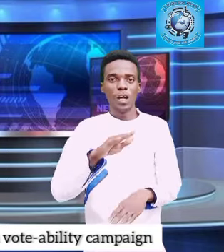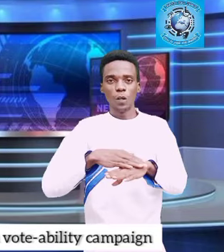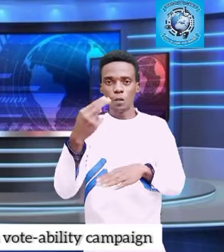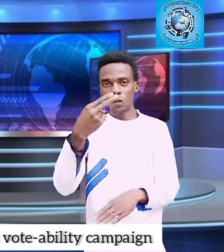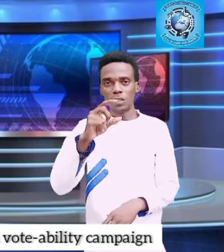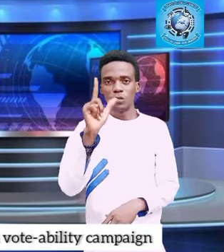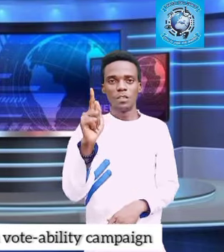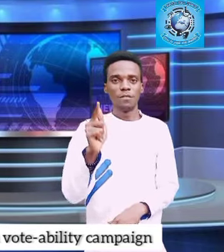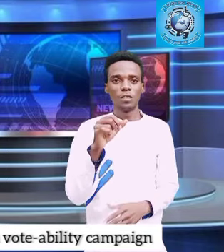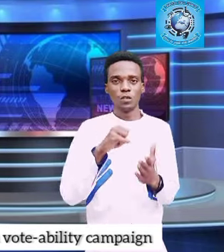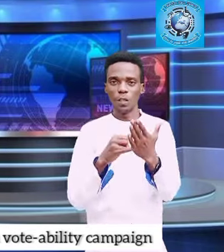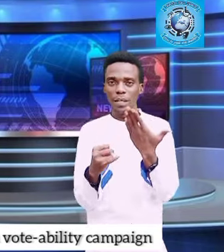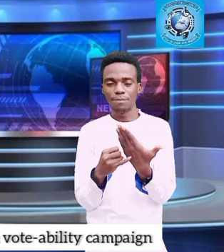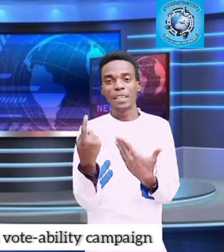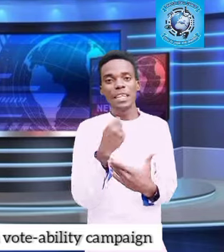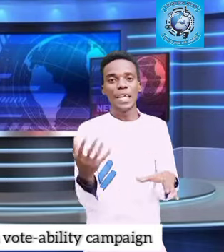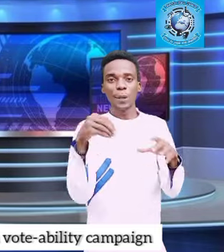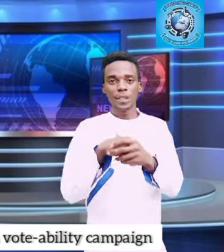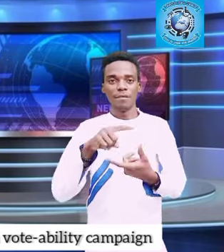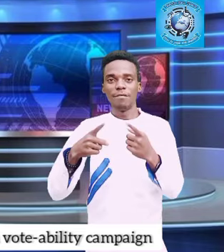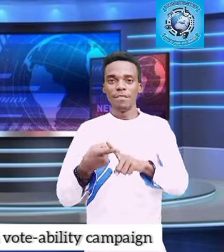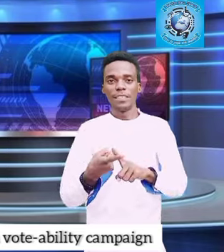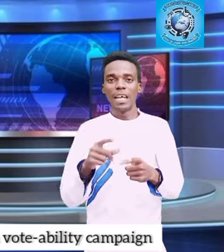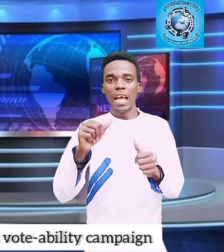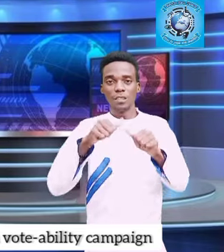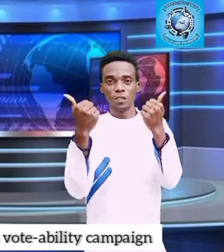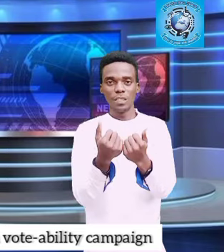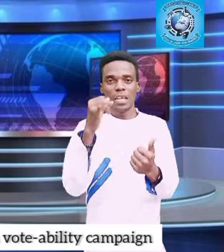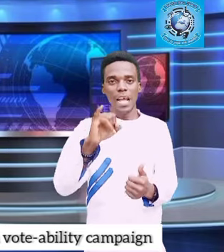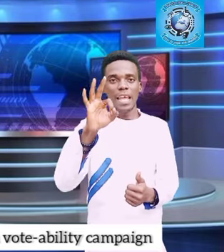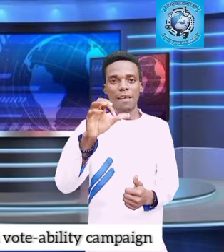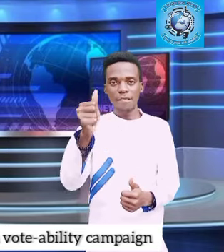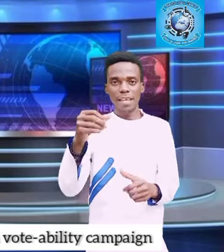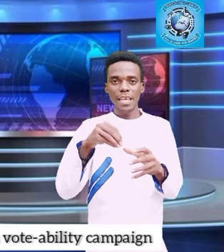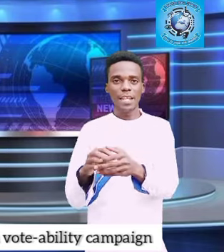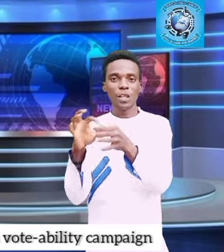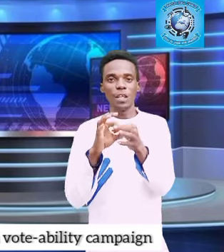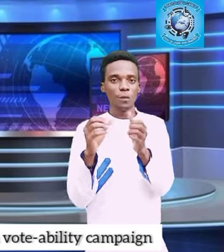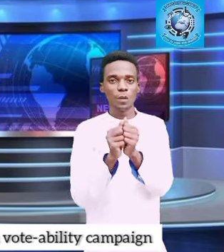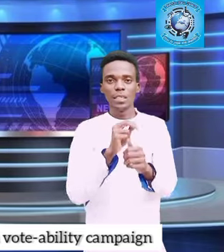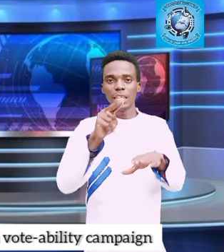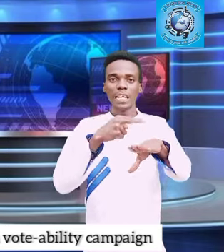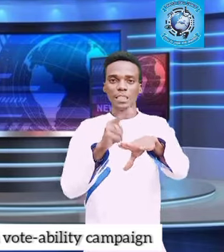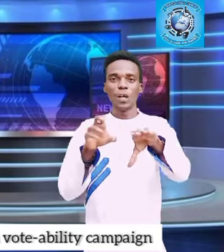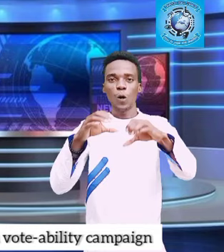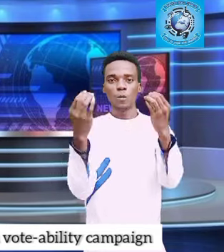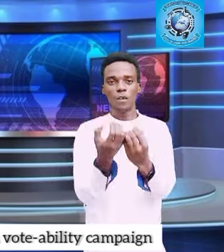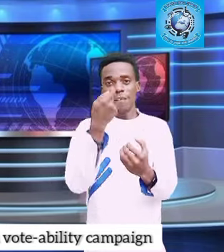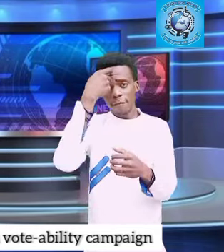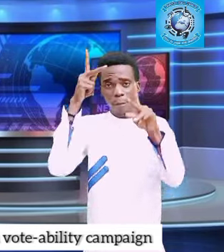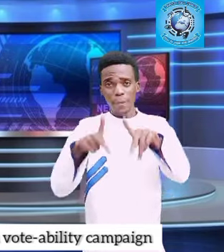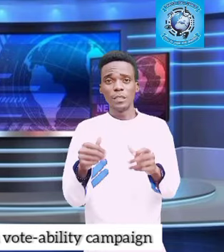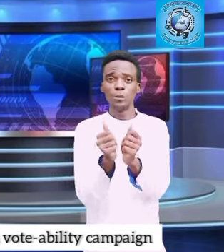of July, the Inclusive Friends Association IFA, in collaboration with National Commission for Persons